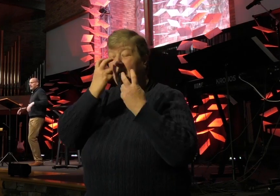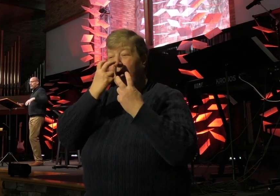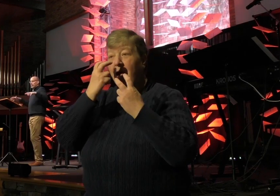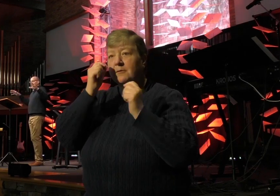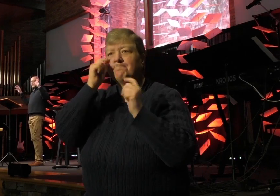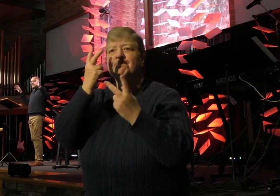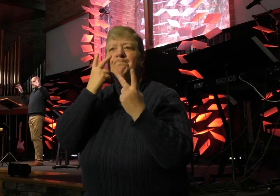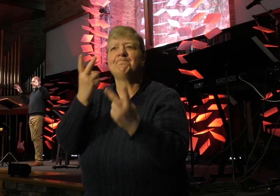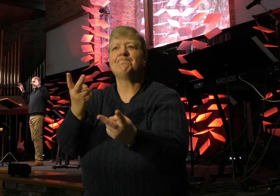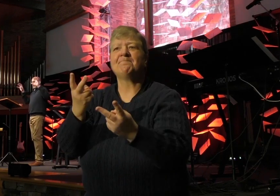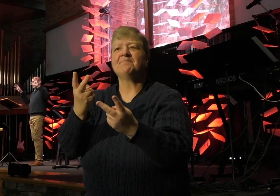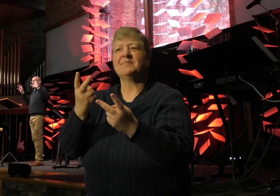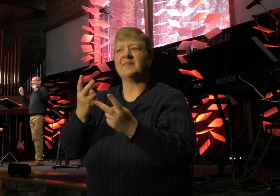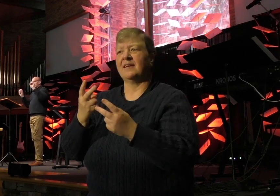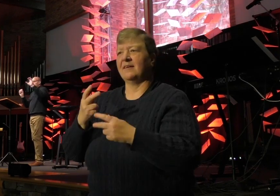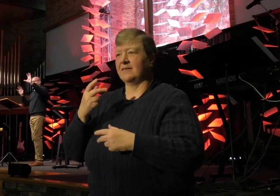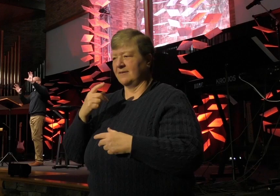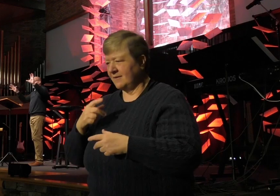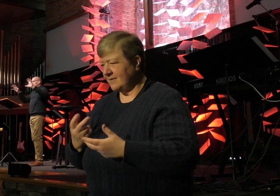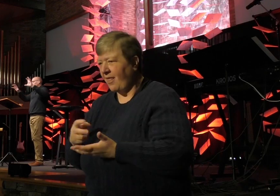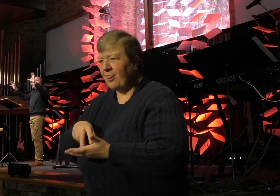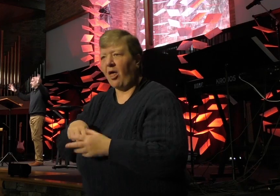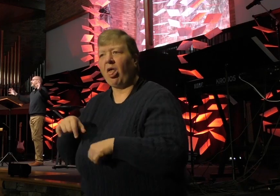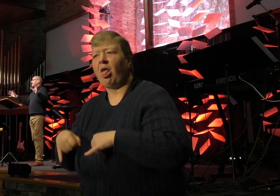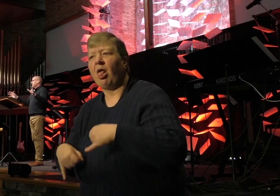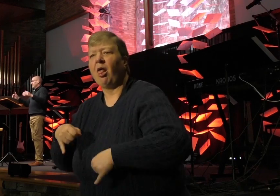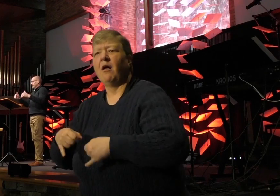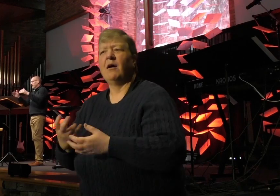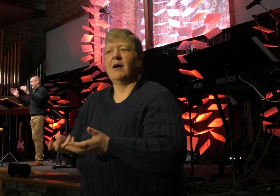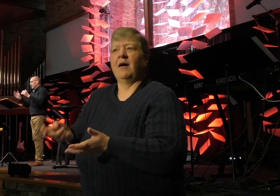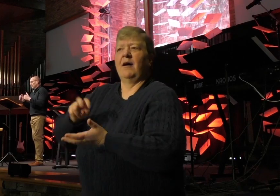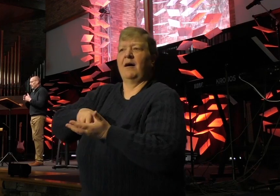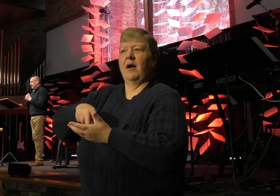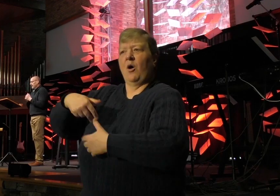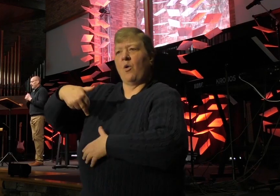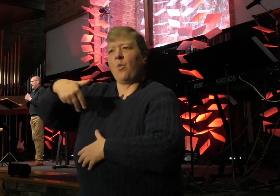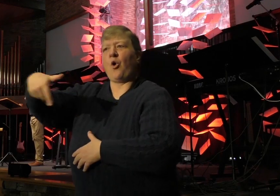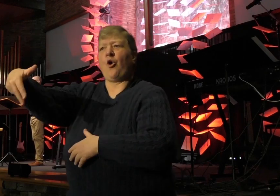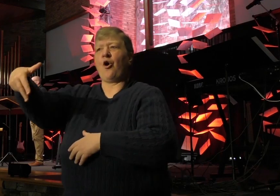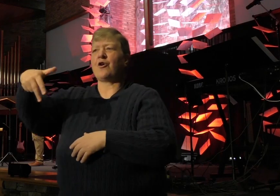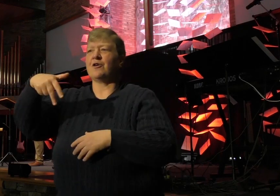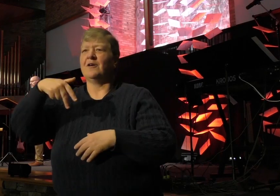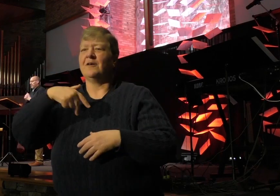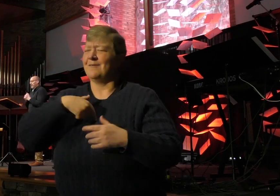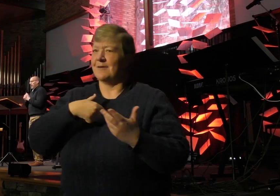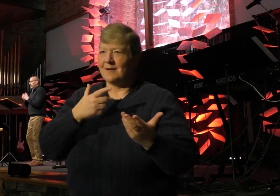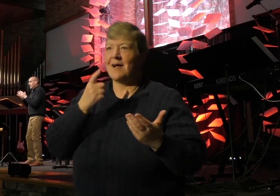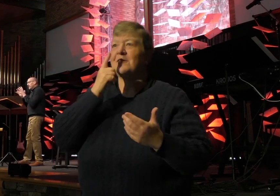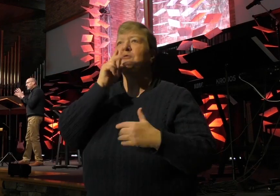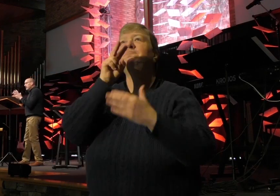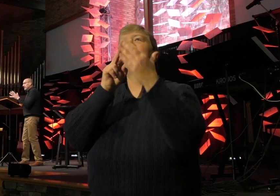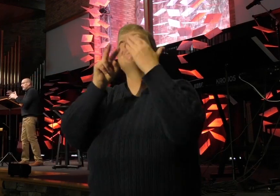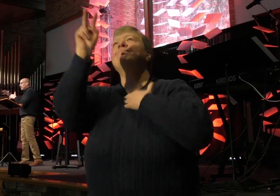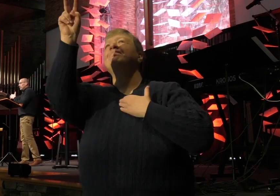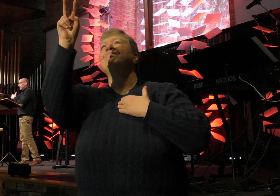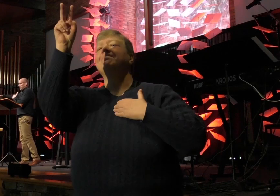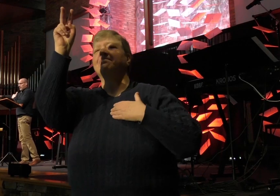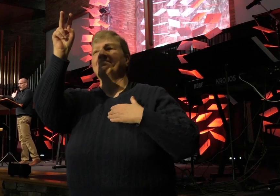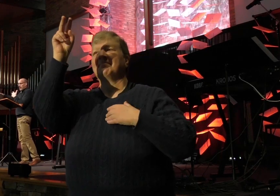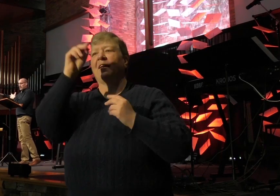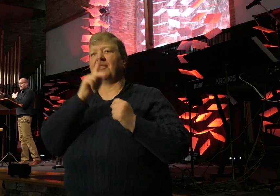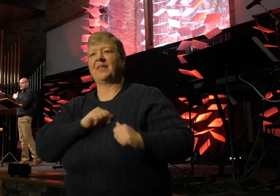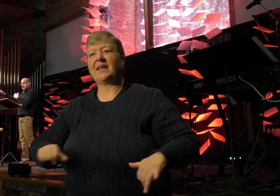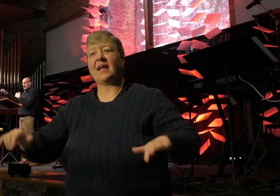walk. He raised the dead to give a peek into the kingdom that he would one day bring. But he made